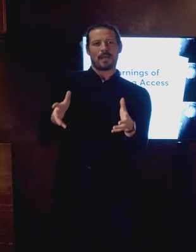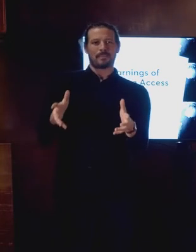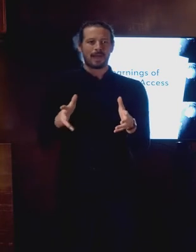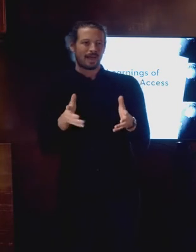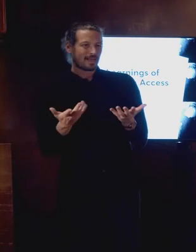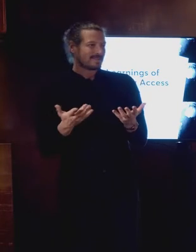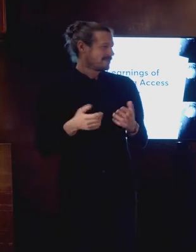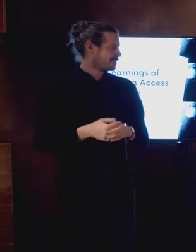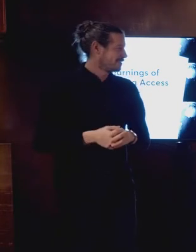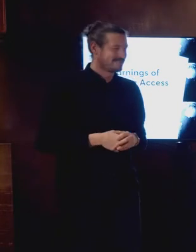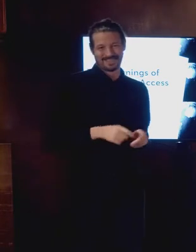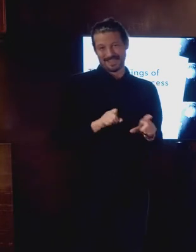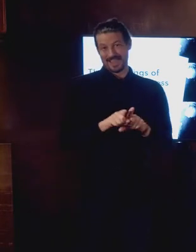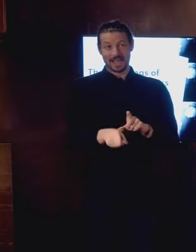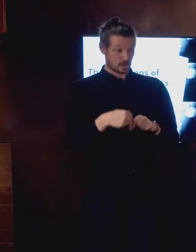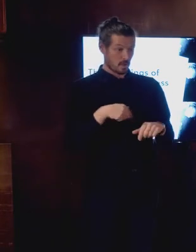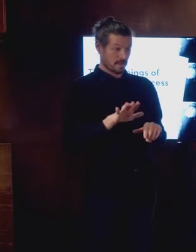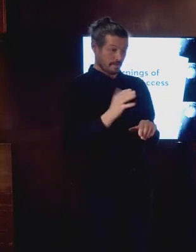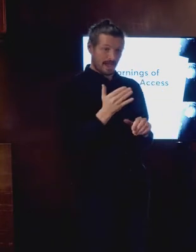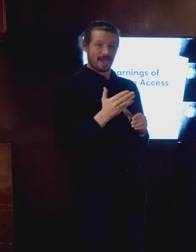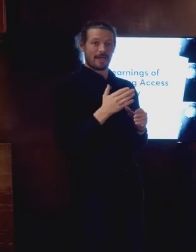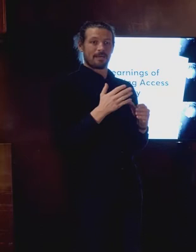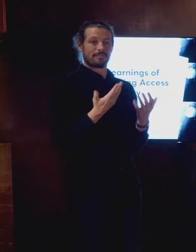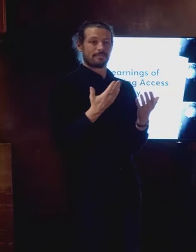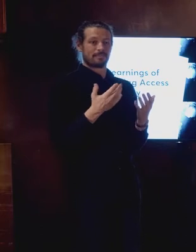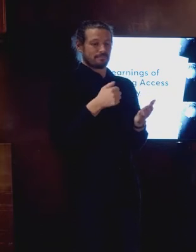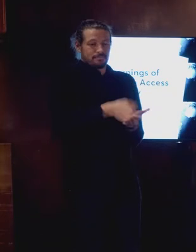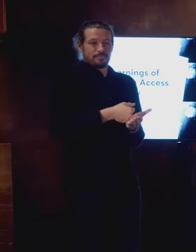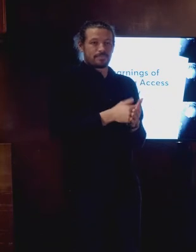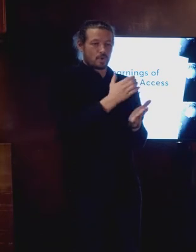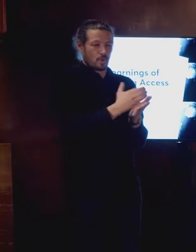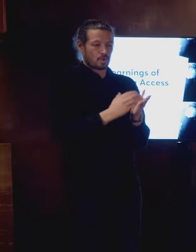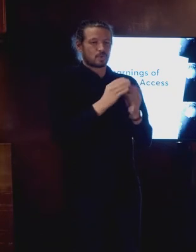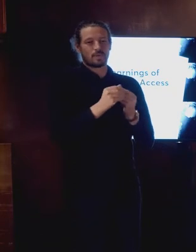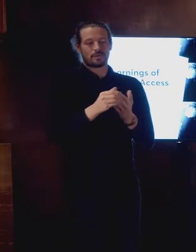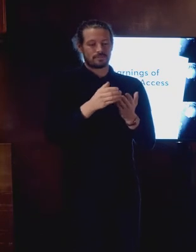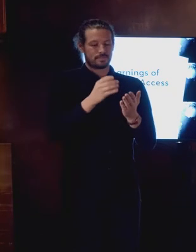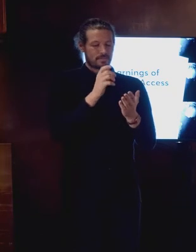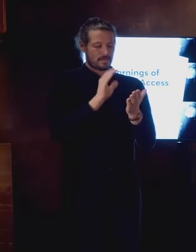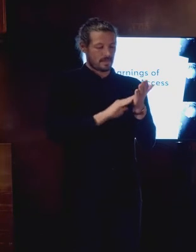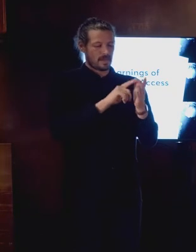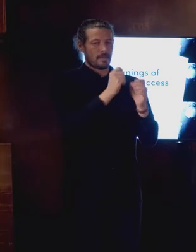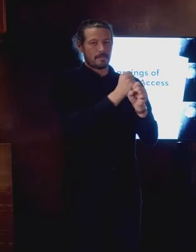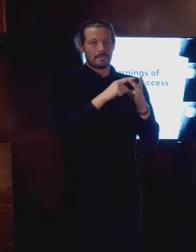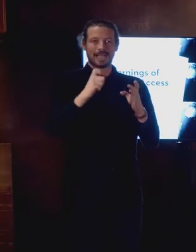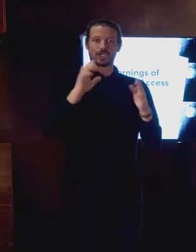so we did a beginner's course with Magic Hands Beck, myself and Selene, and then...